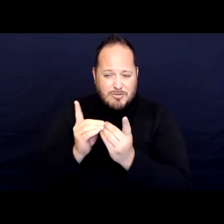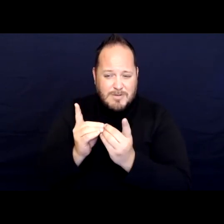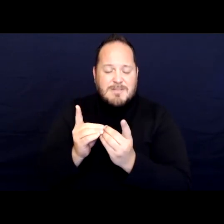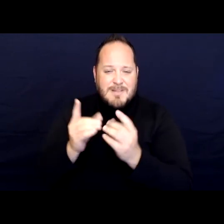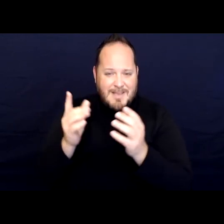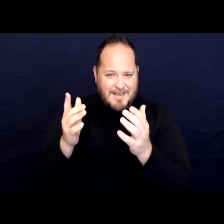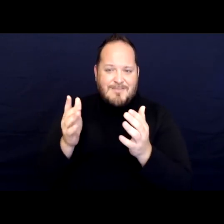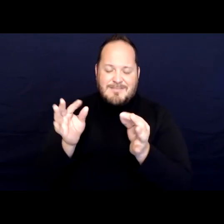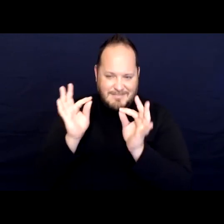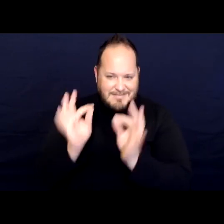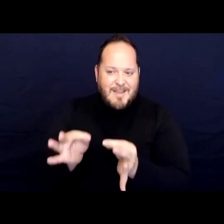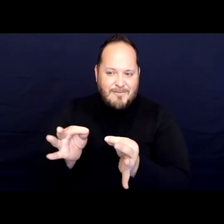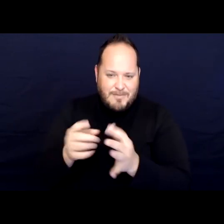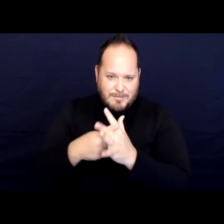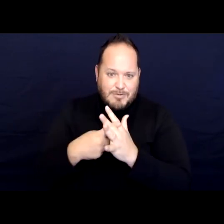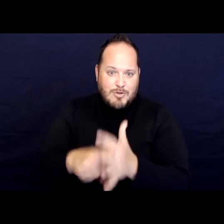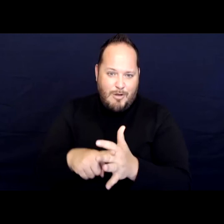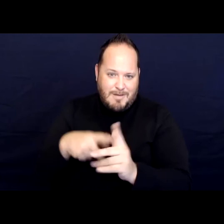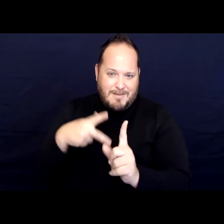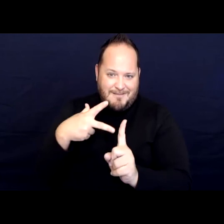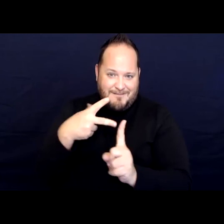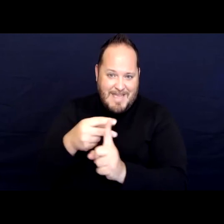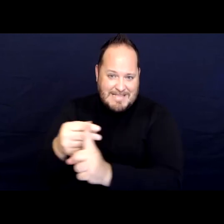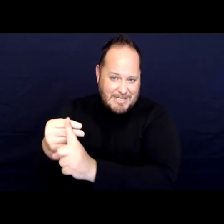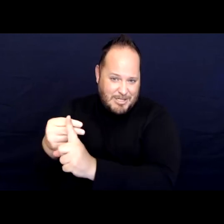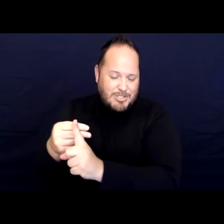definitely started vaccination clinics.